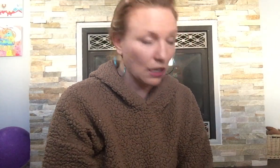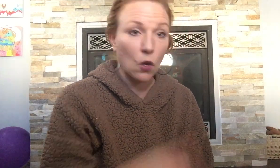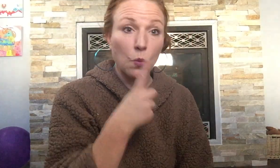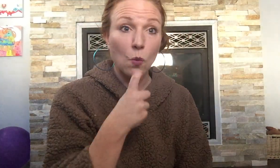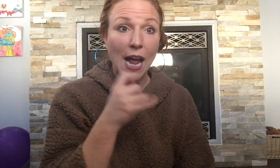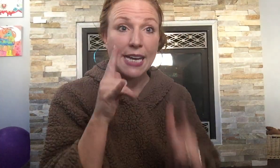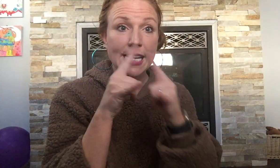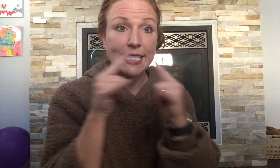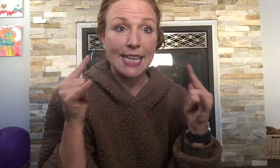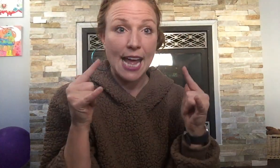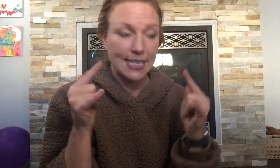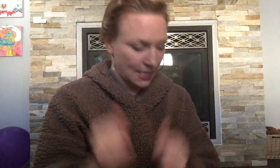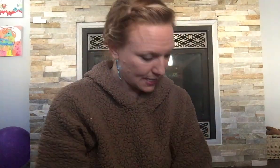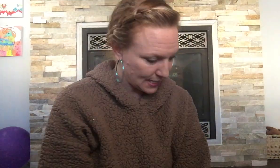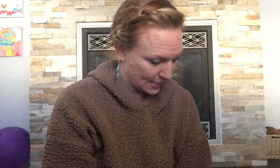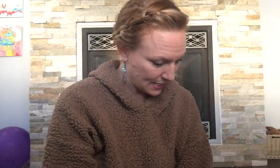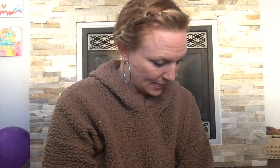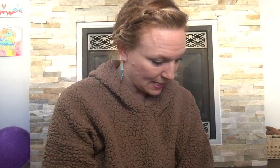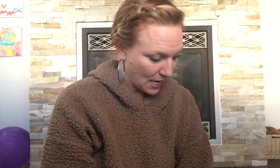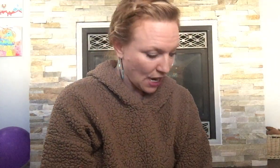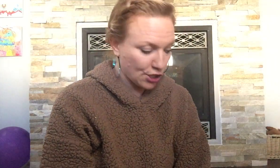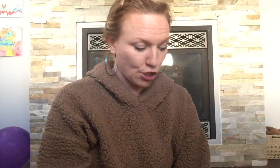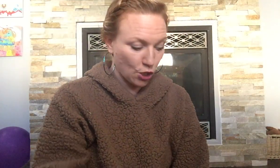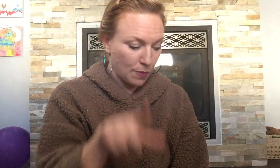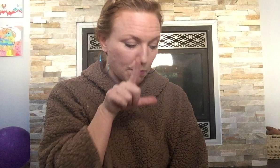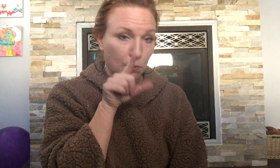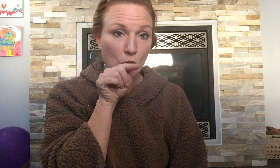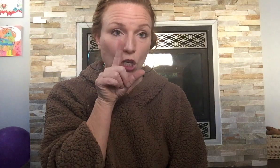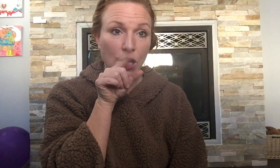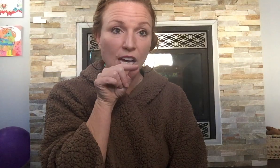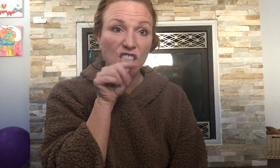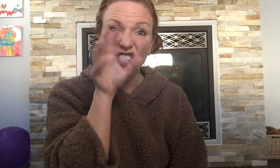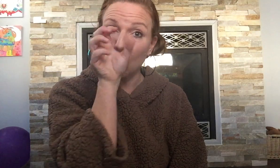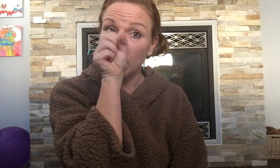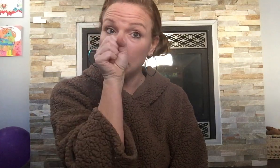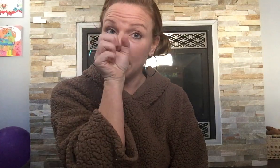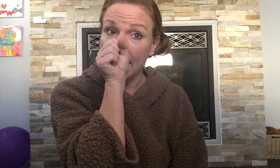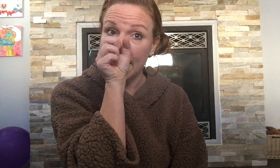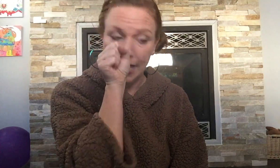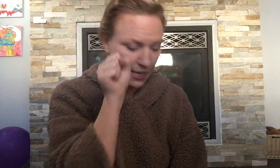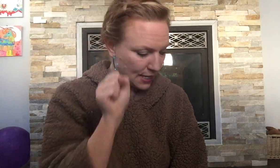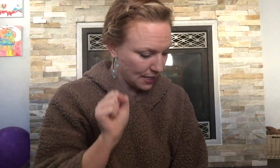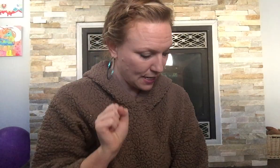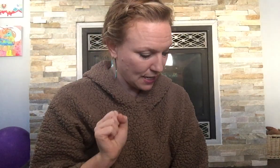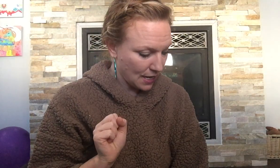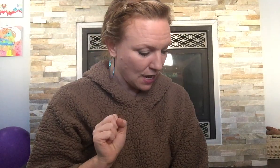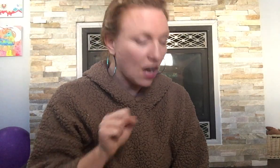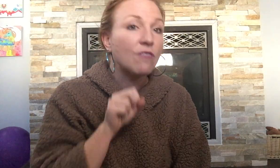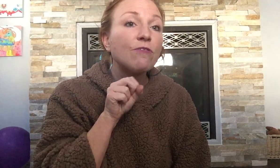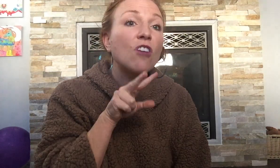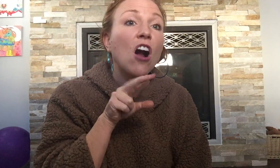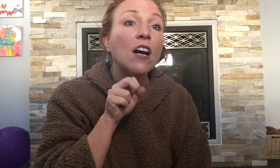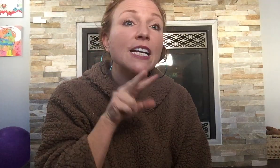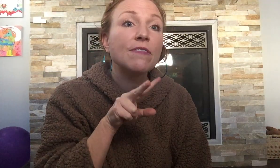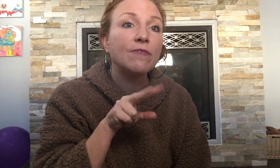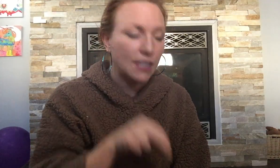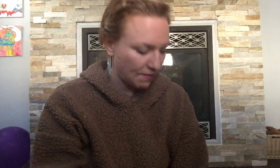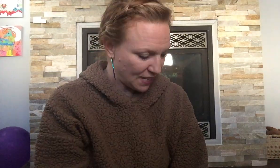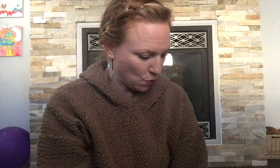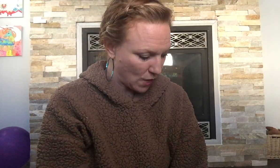a red tent, a chirpy bird, a snorty pig, a frog in a fluffy